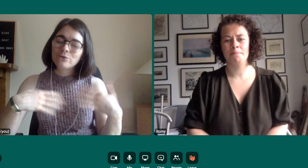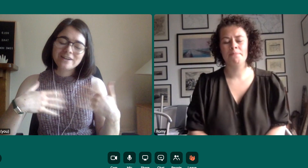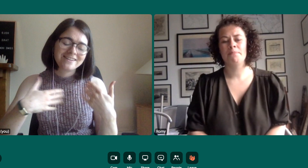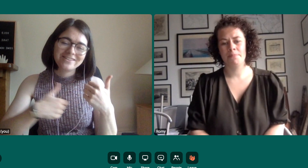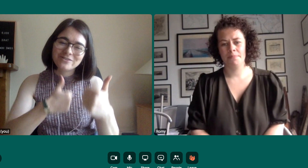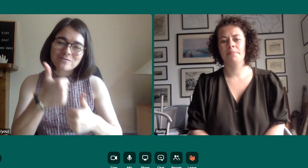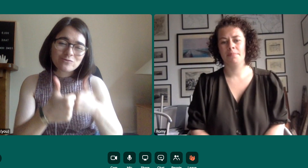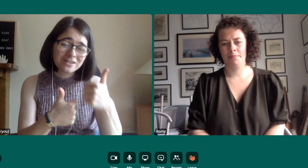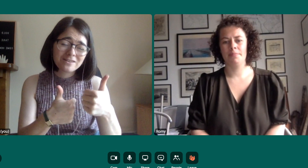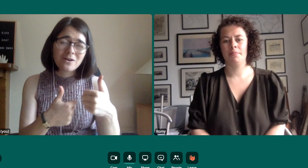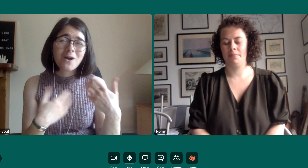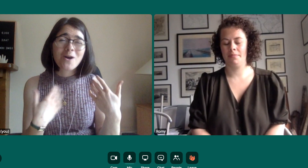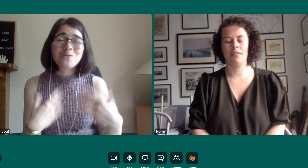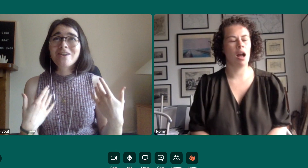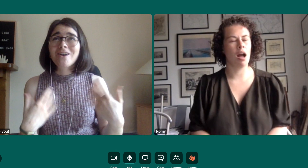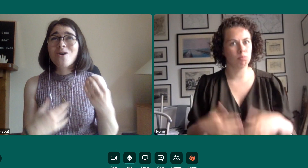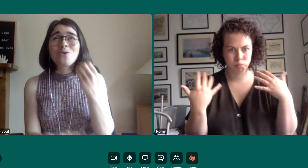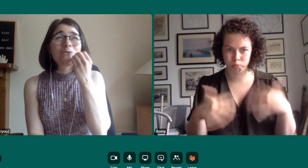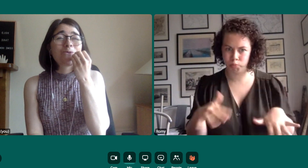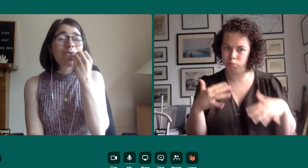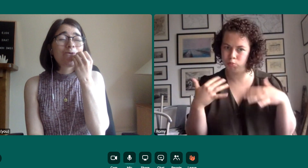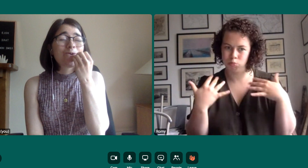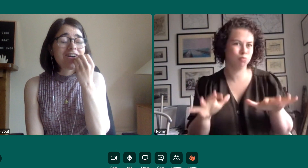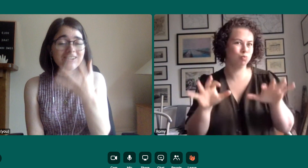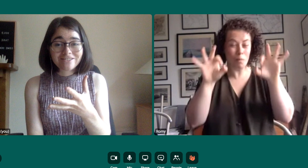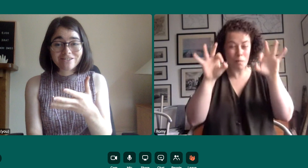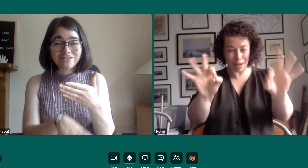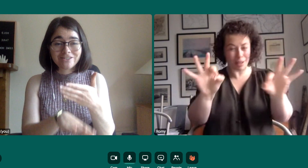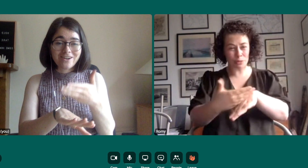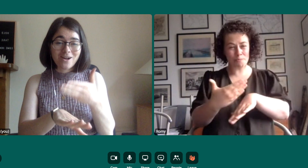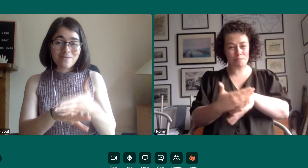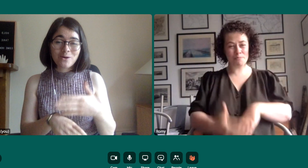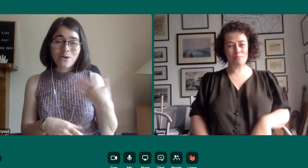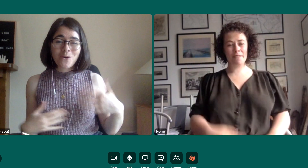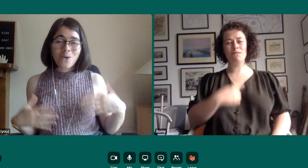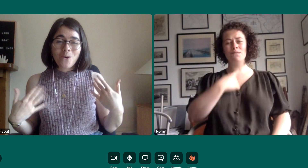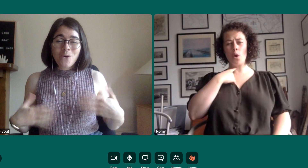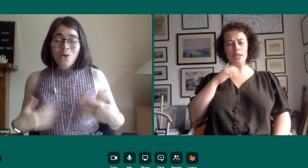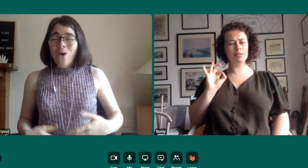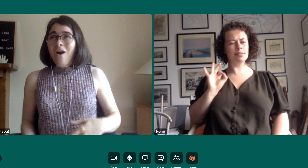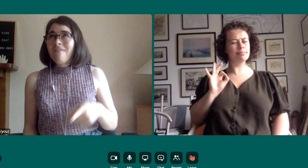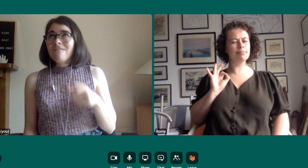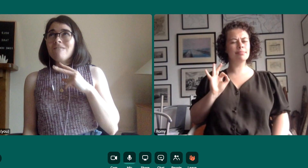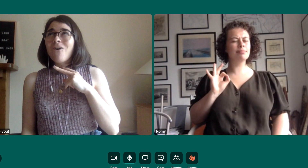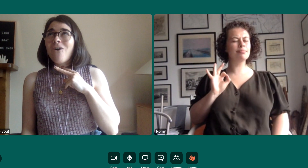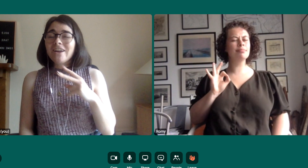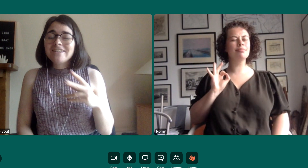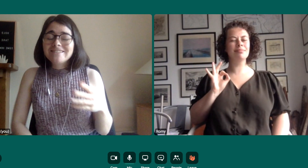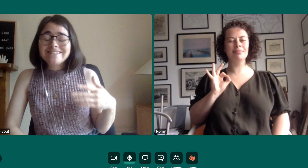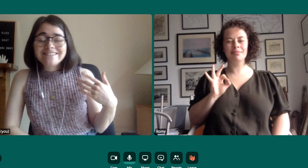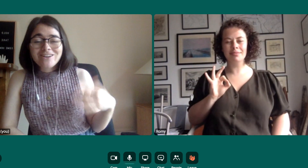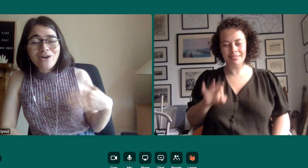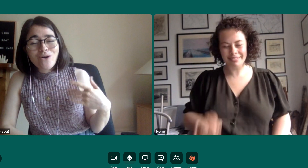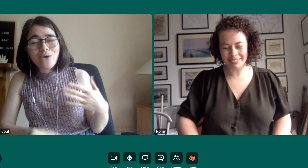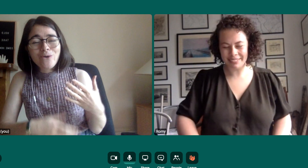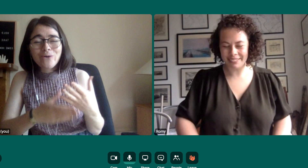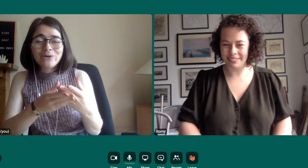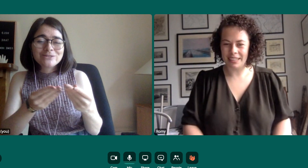a whopper job. Oh, what a voice. What a voice. What a voice. So smooth.